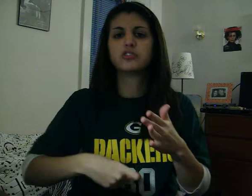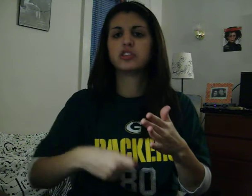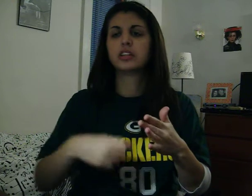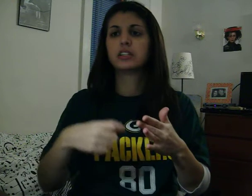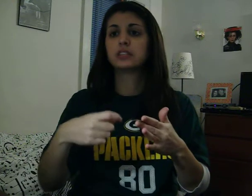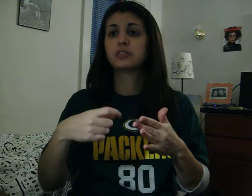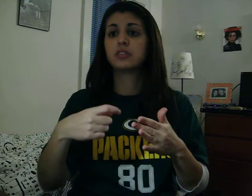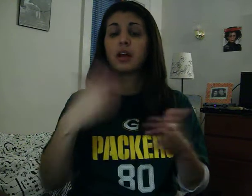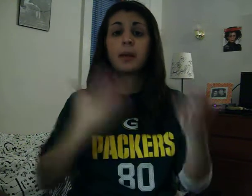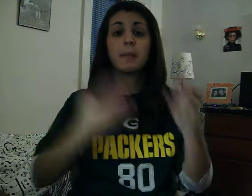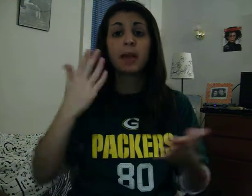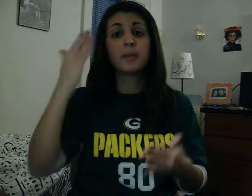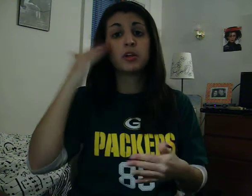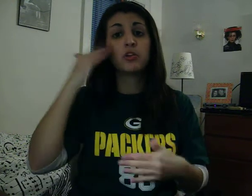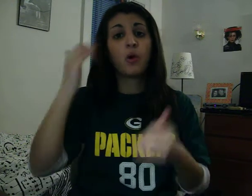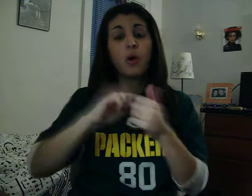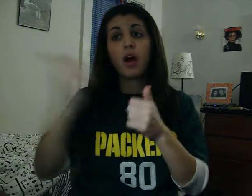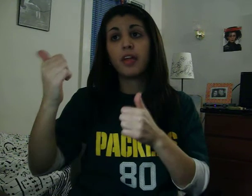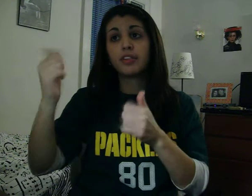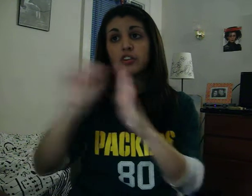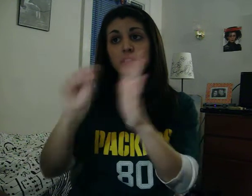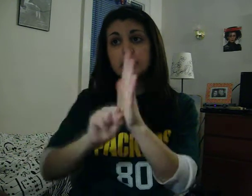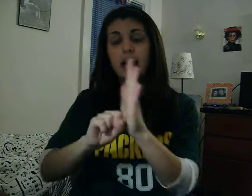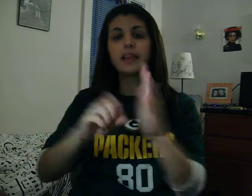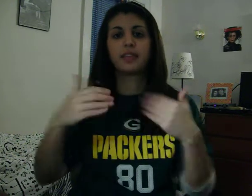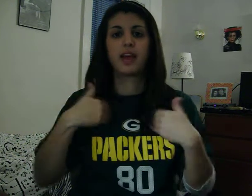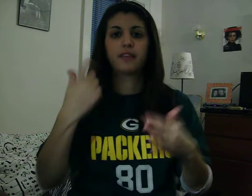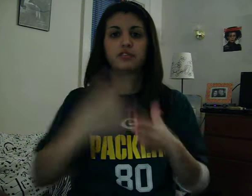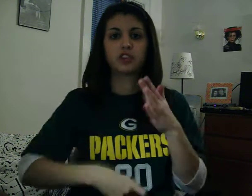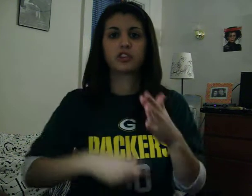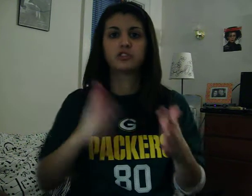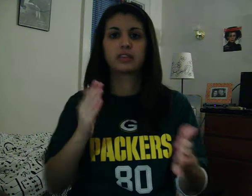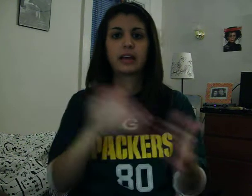also fingerprinted, and that information is sent to the FBI.